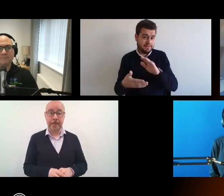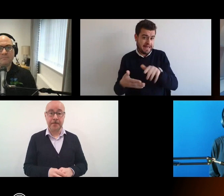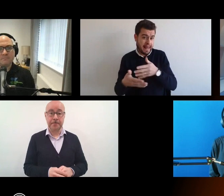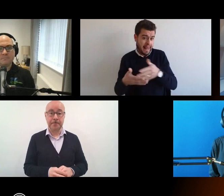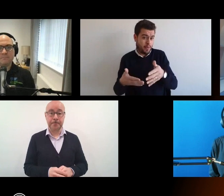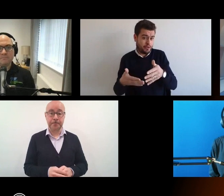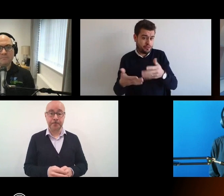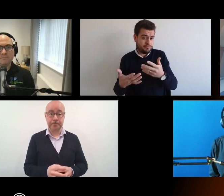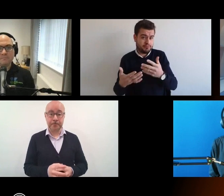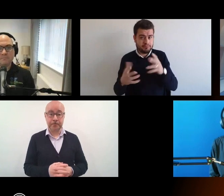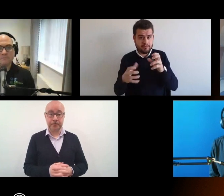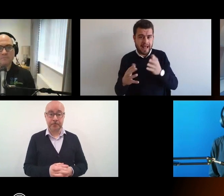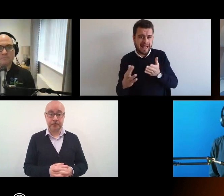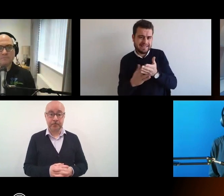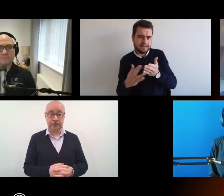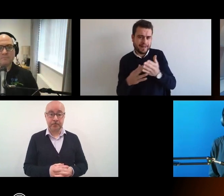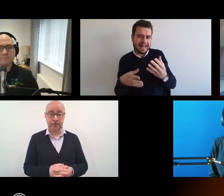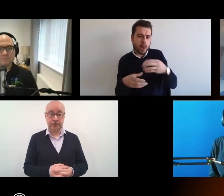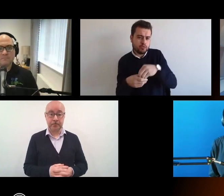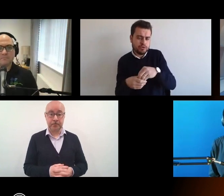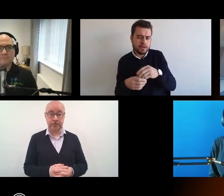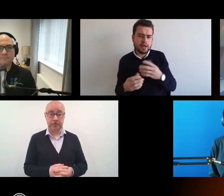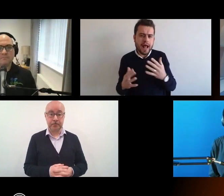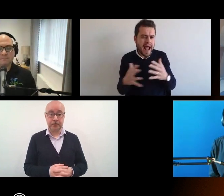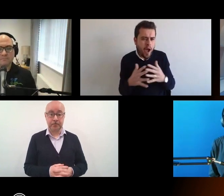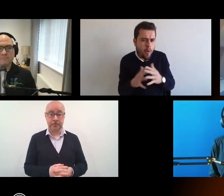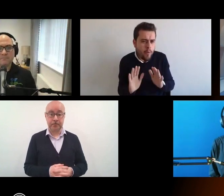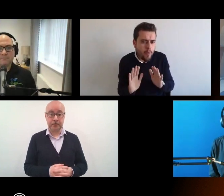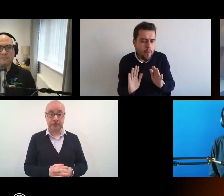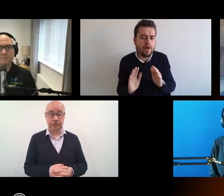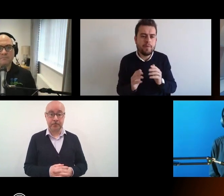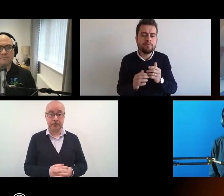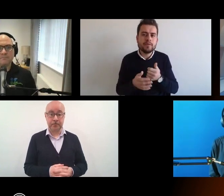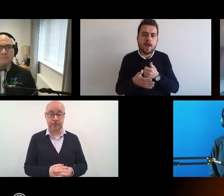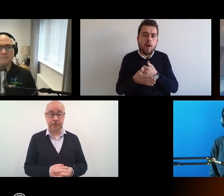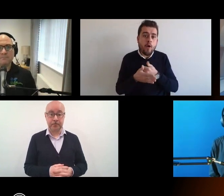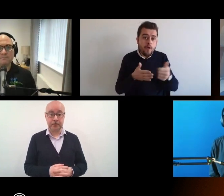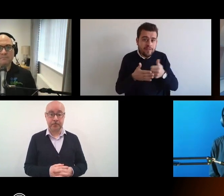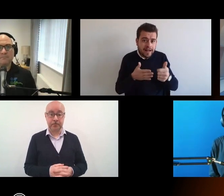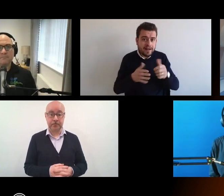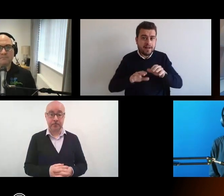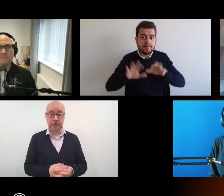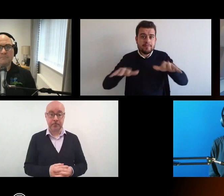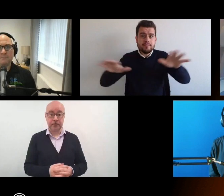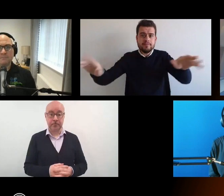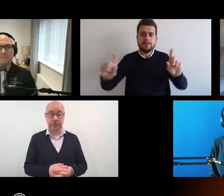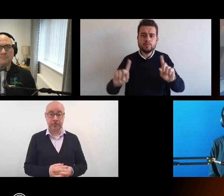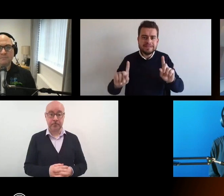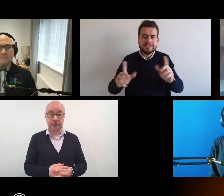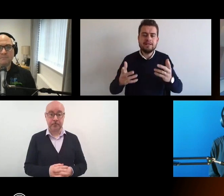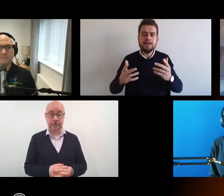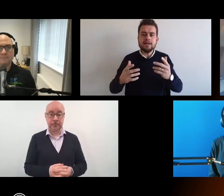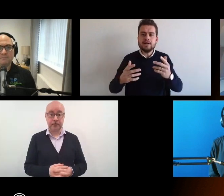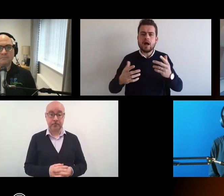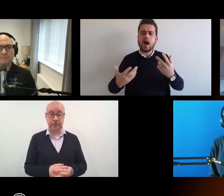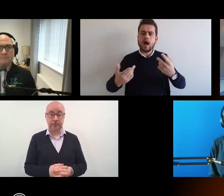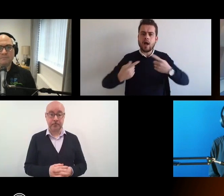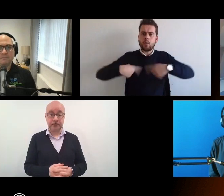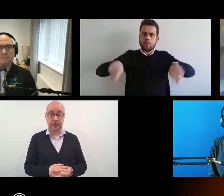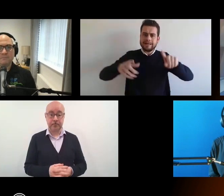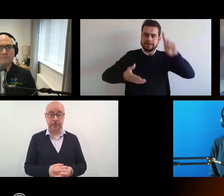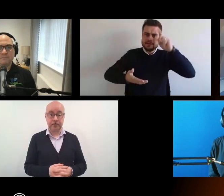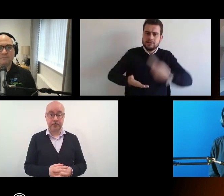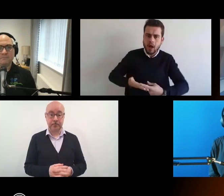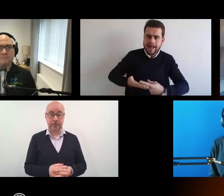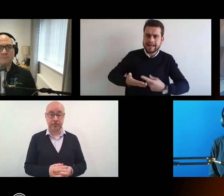organisations need to look into how they're going to do this, how they're going to be inclusive and provide sign language access. Because